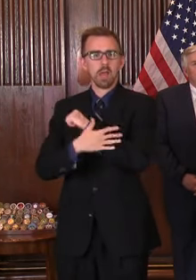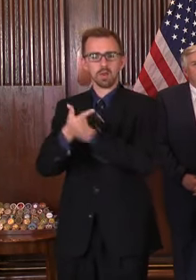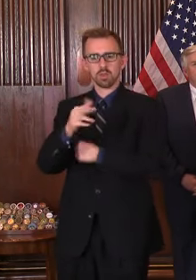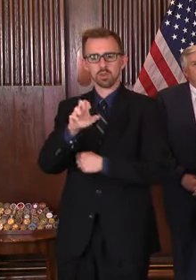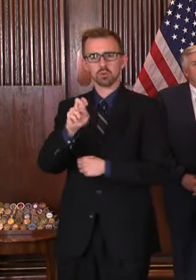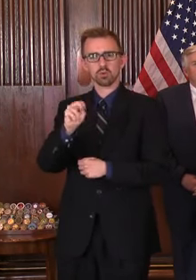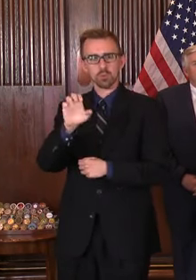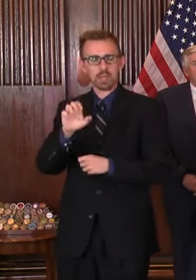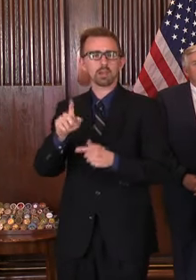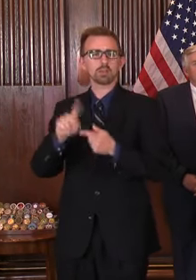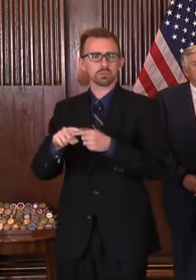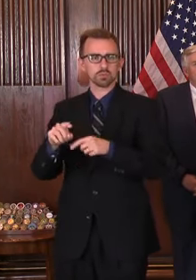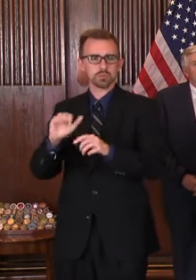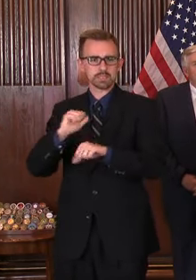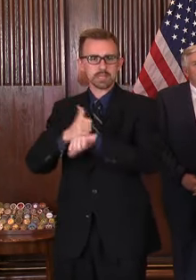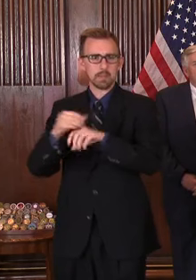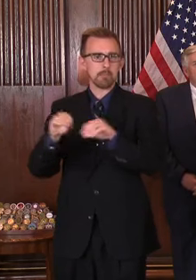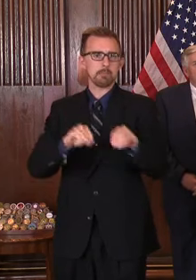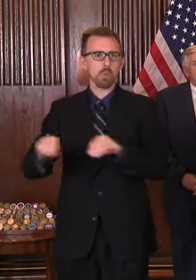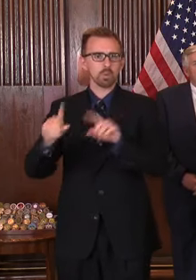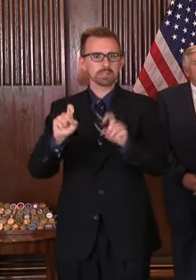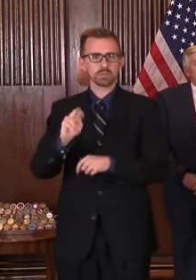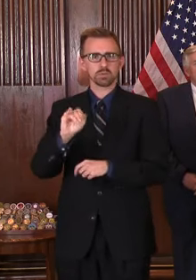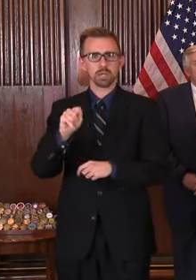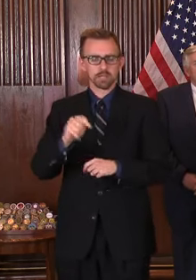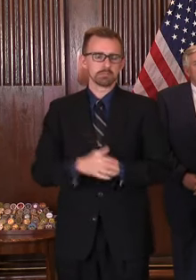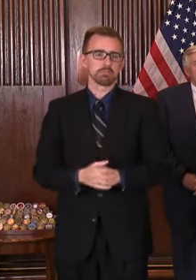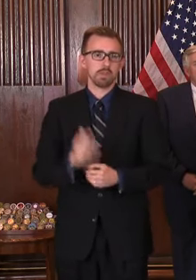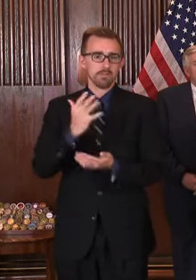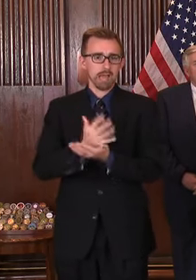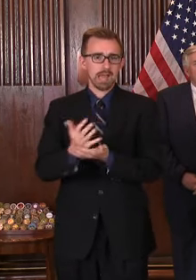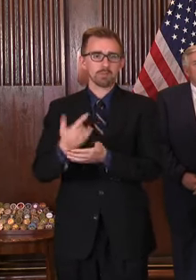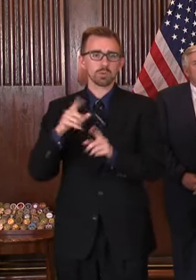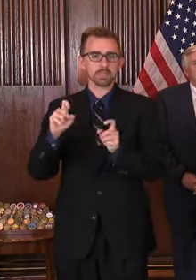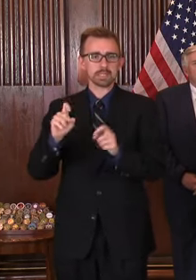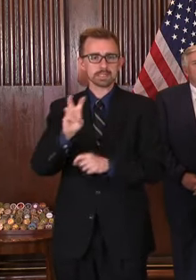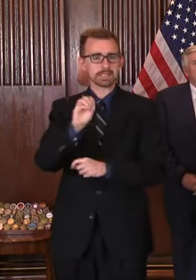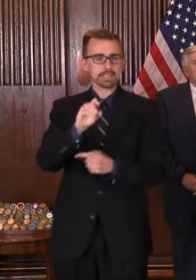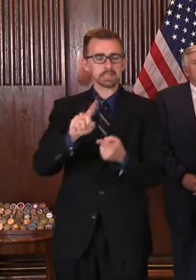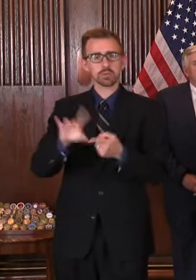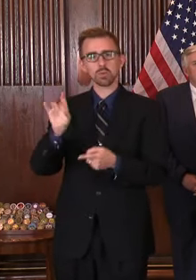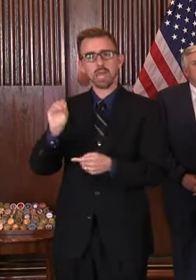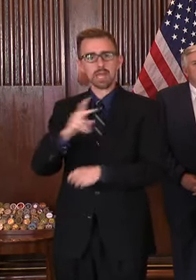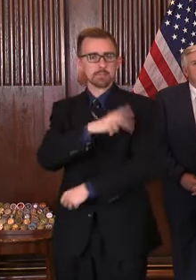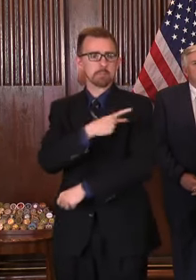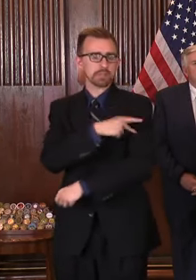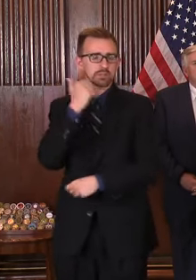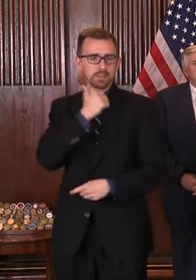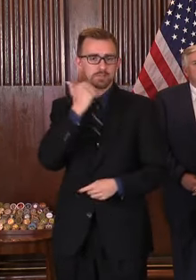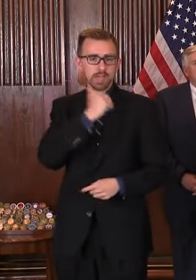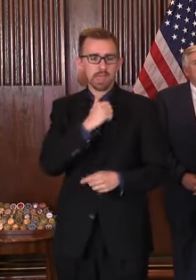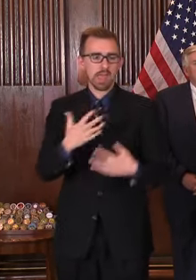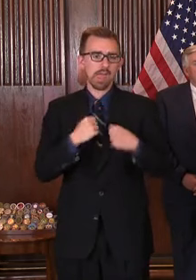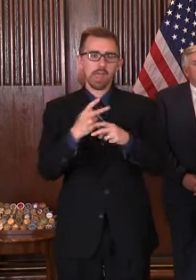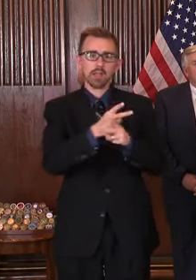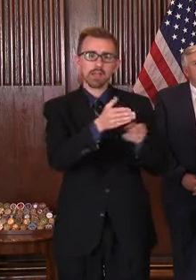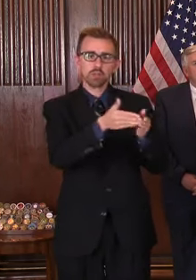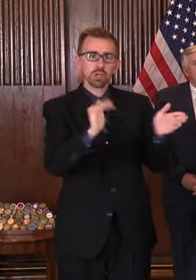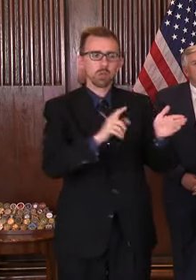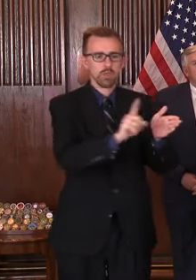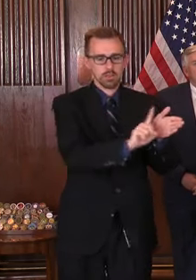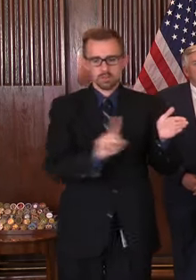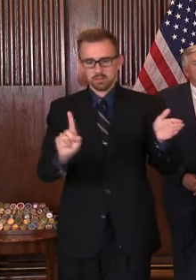up a mobile testing unit. And for about 5 weeks, we're testing 60 to 80 patients per day, keeping them out of the healthcare system, providing